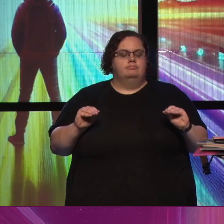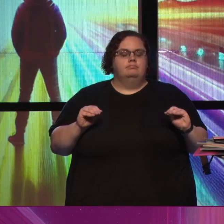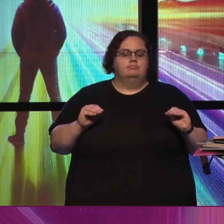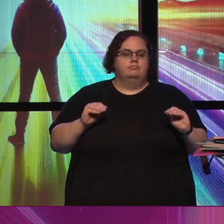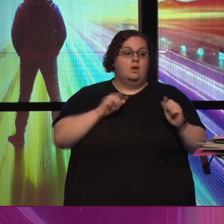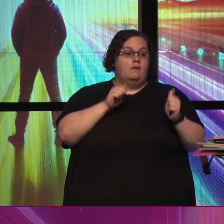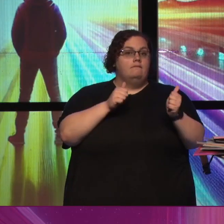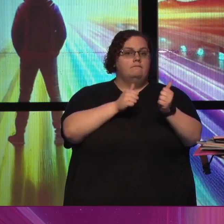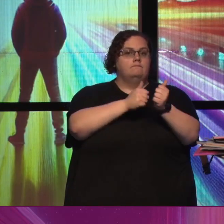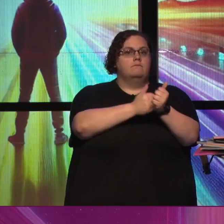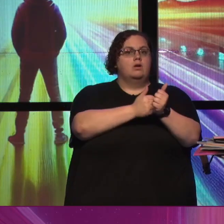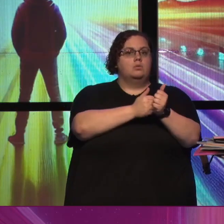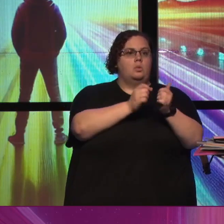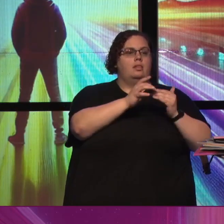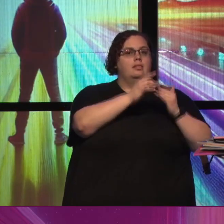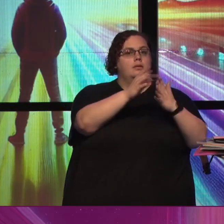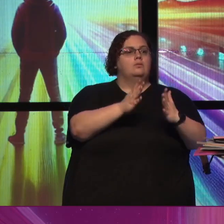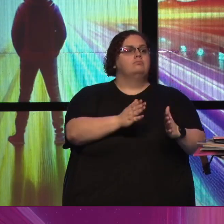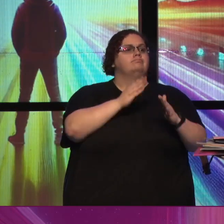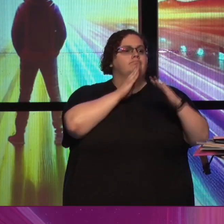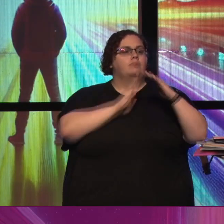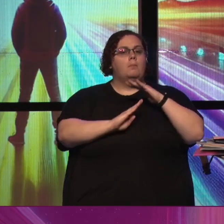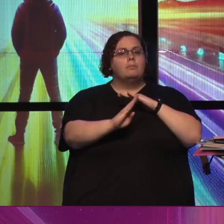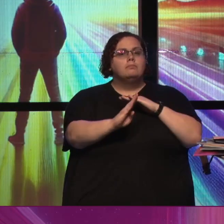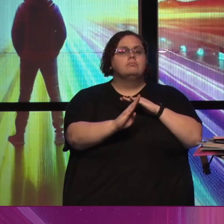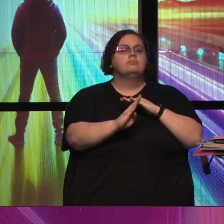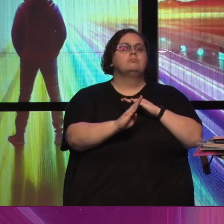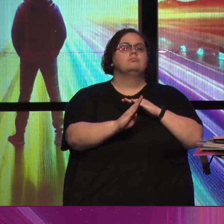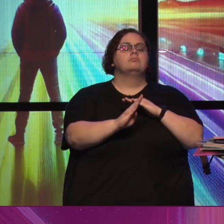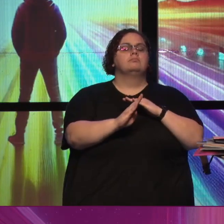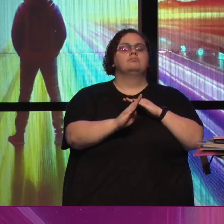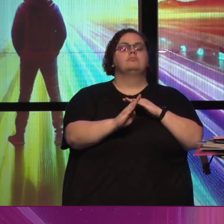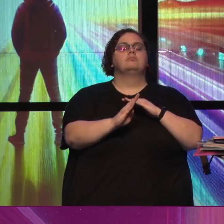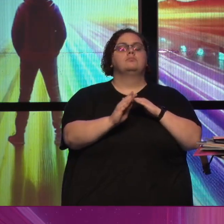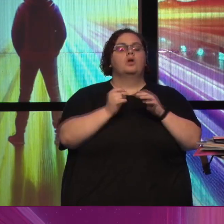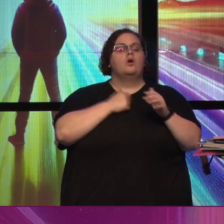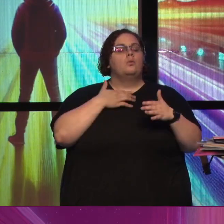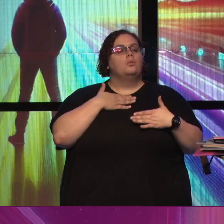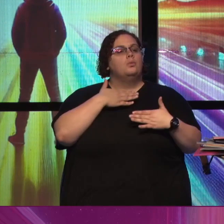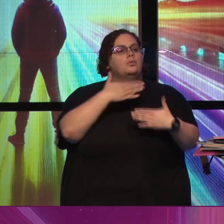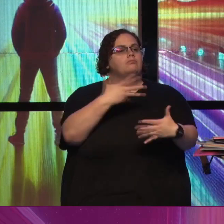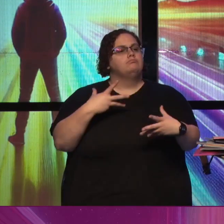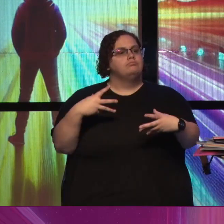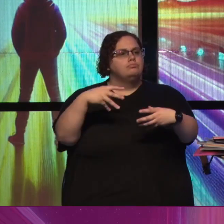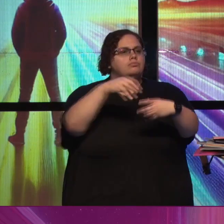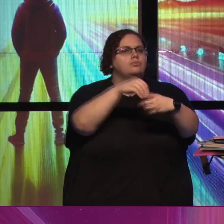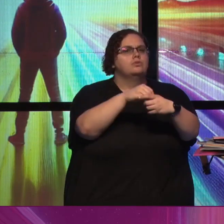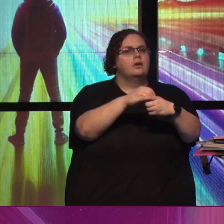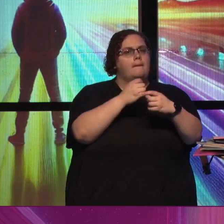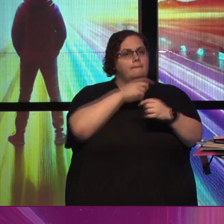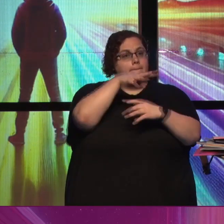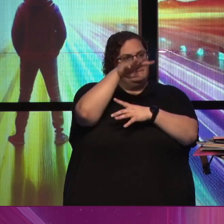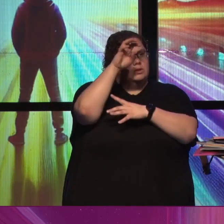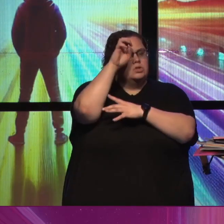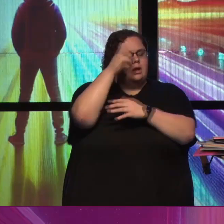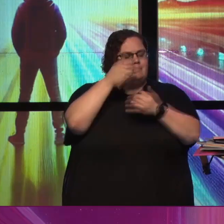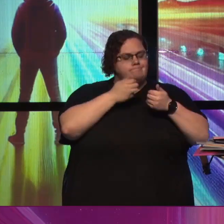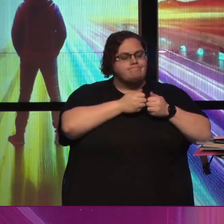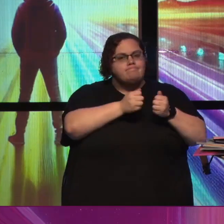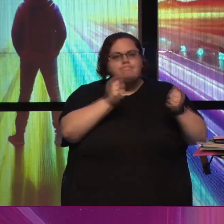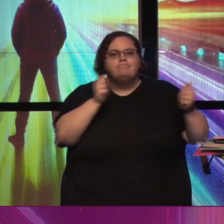Follow leaders that are humble. Follow leaders that are willing to engage with a sense of mystery and